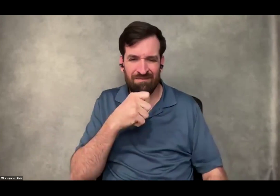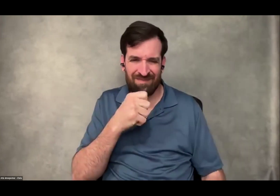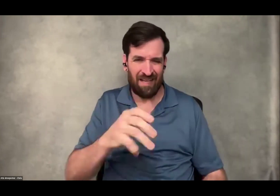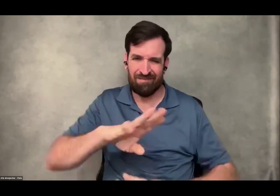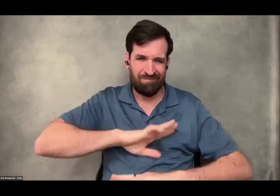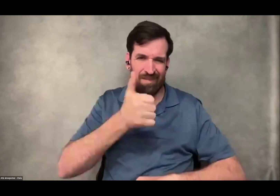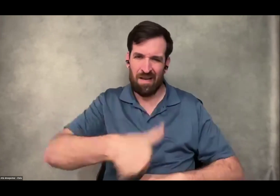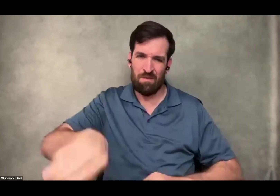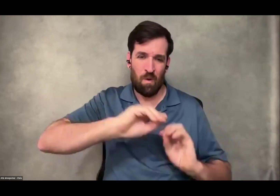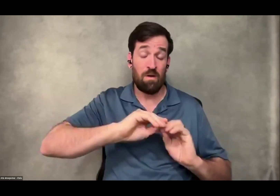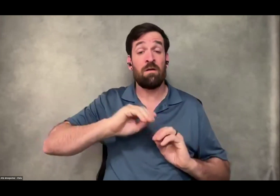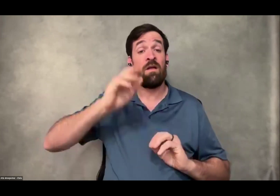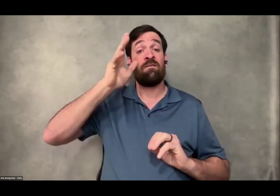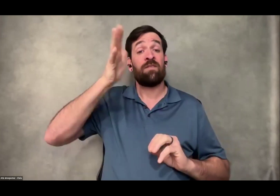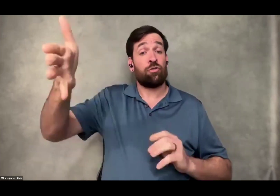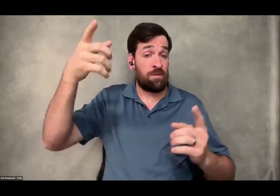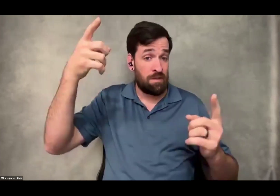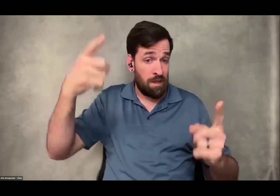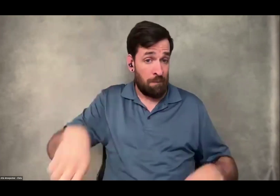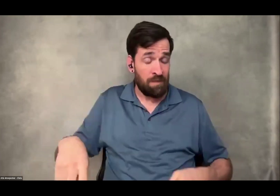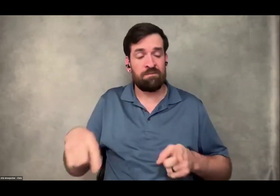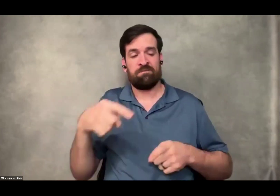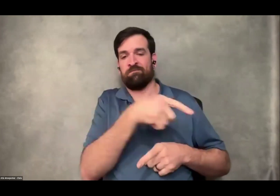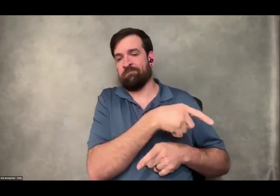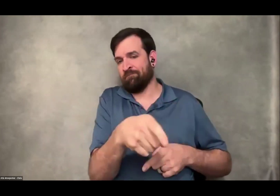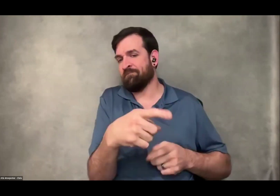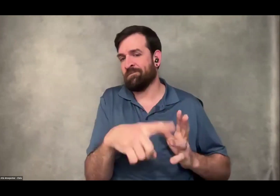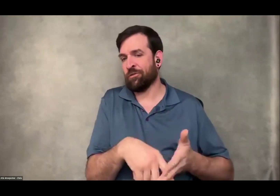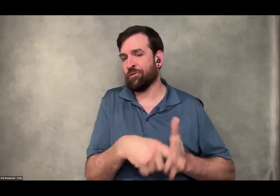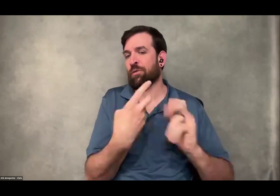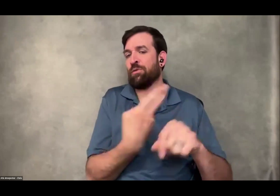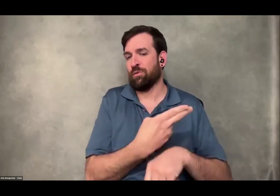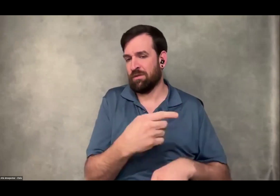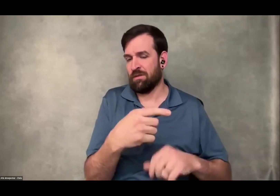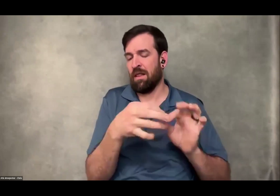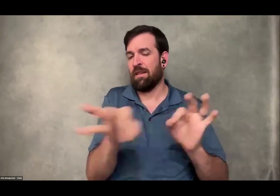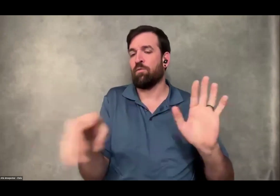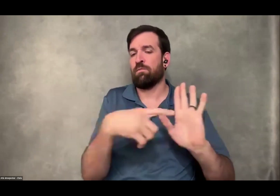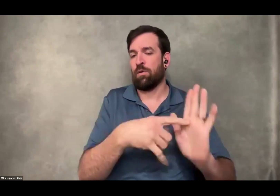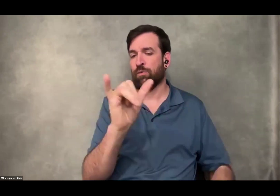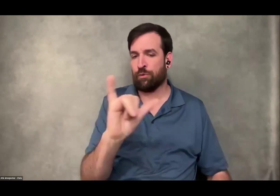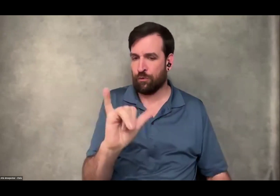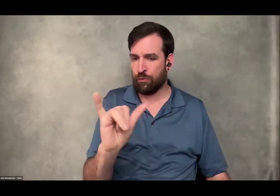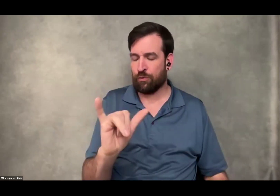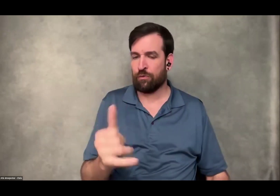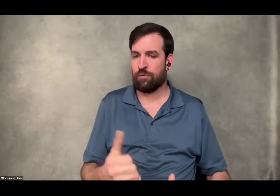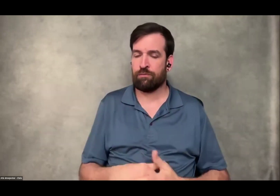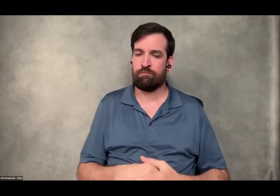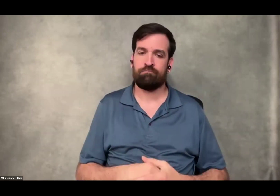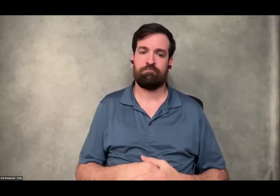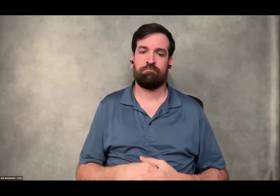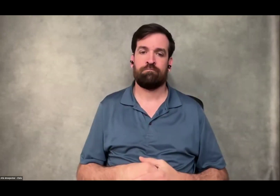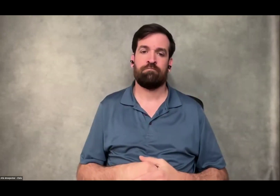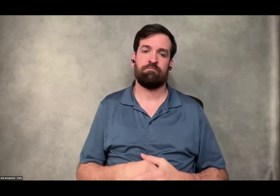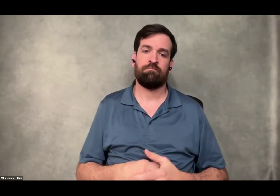And eventually what's going to end up happening is they're going to start using language models as well with time to answer some of